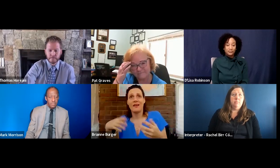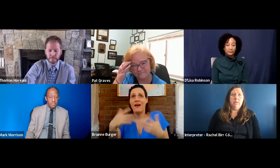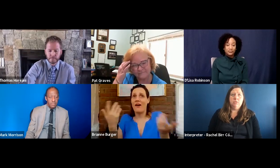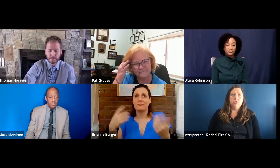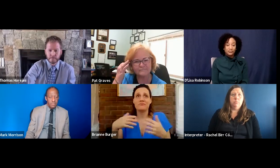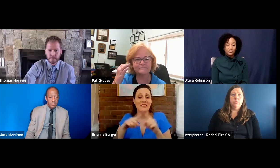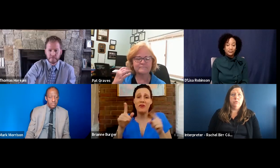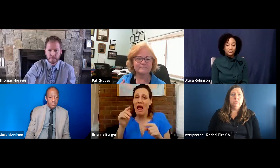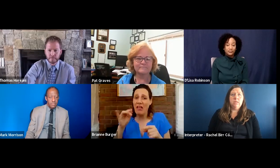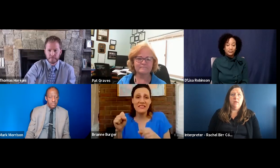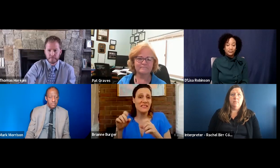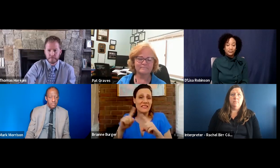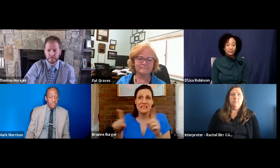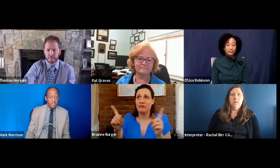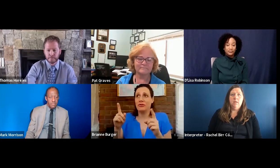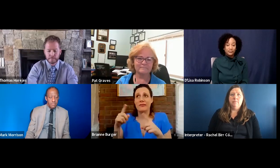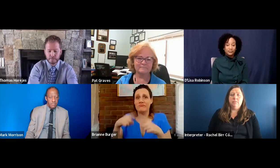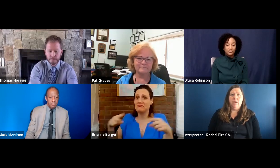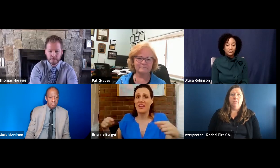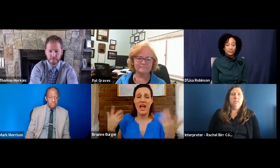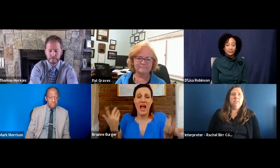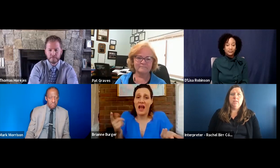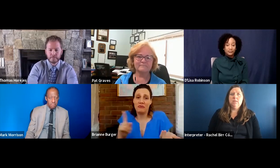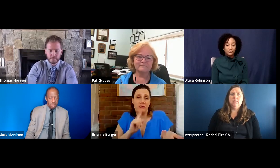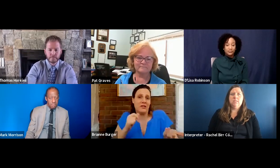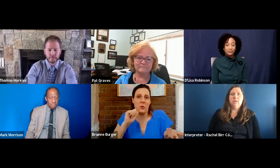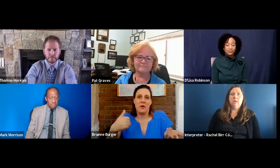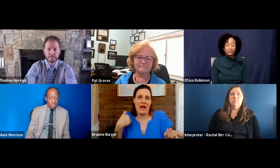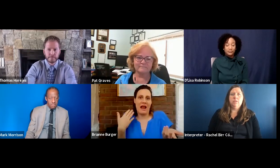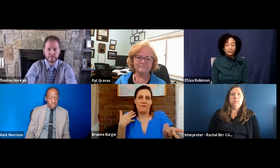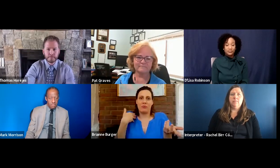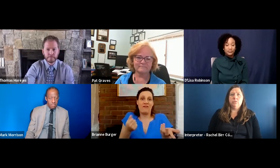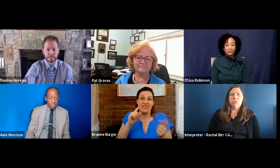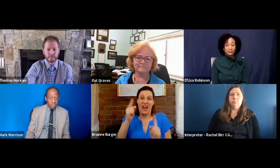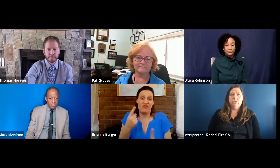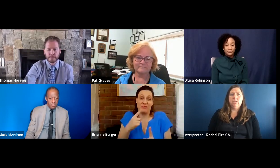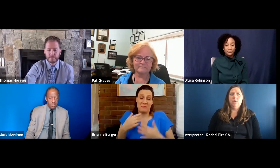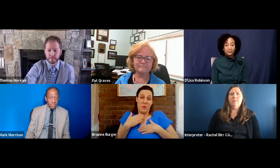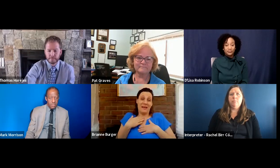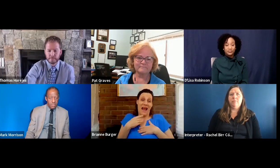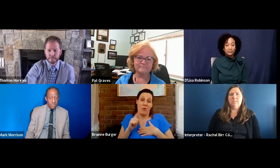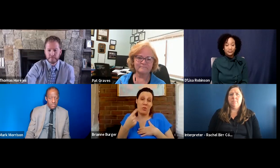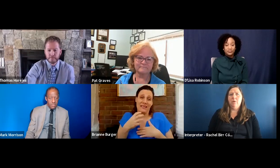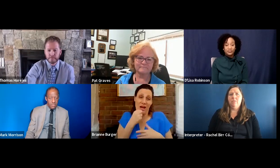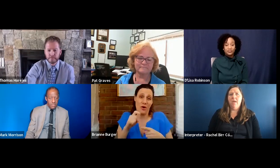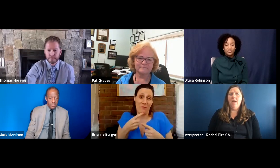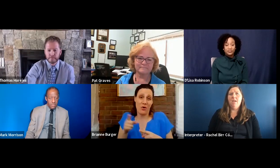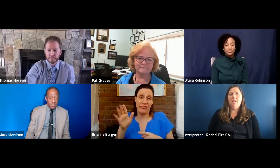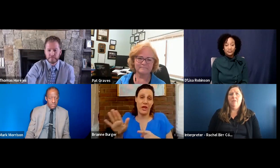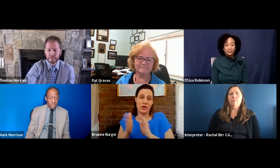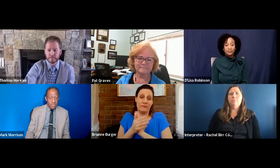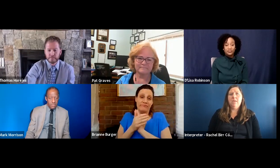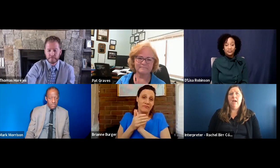and female interpreters of different ethnicities and really diverse interpreters. I don't have any preferences about